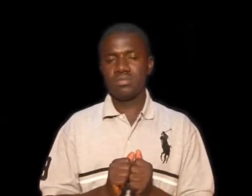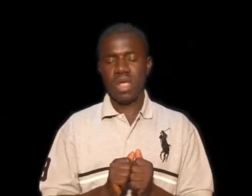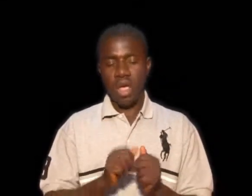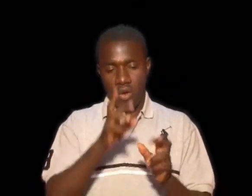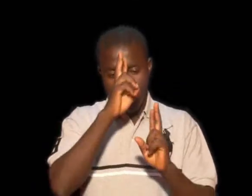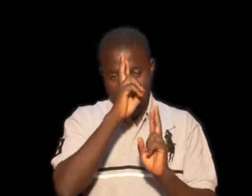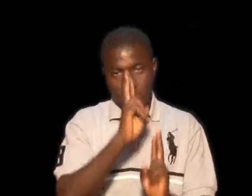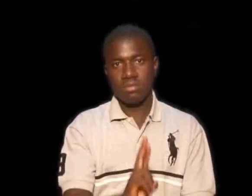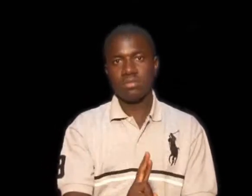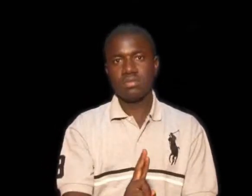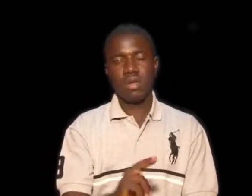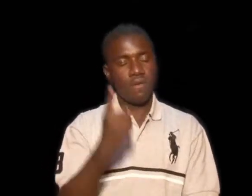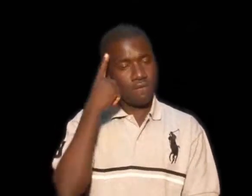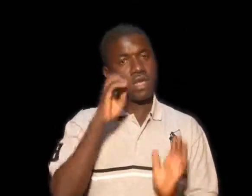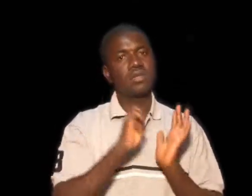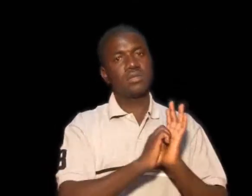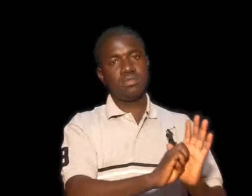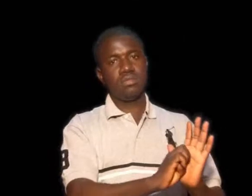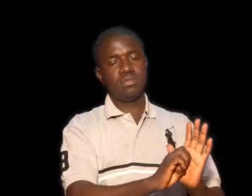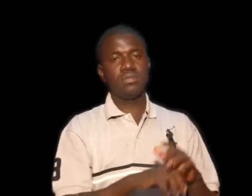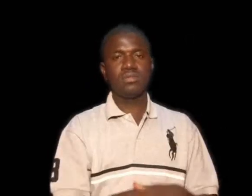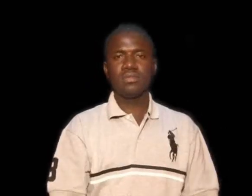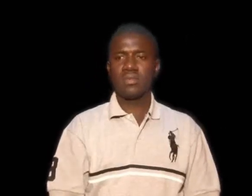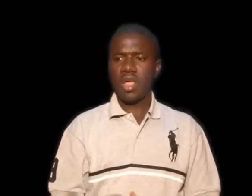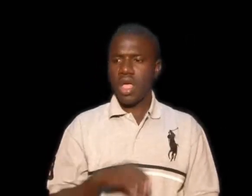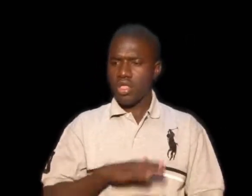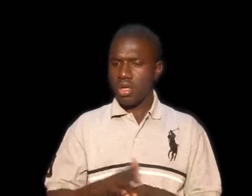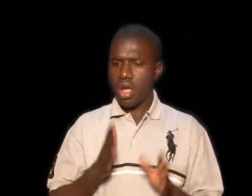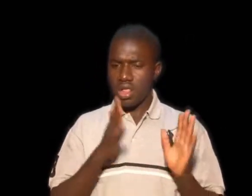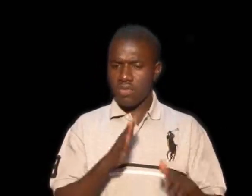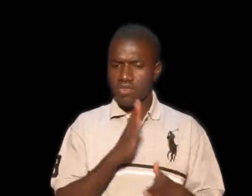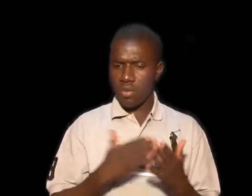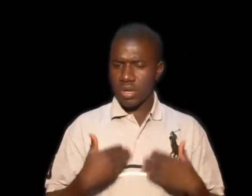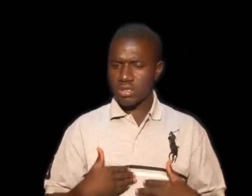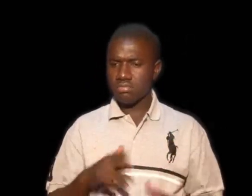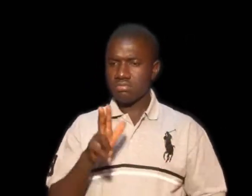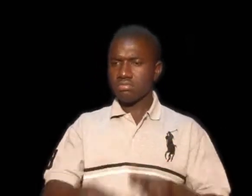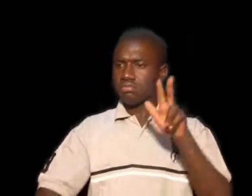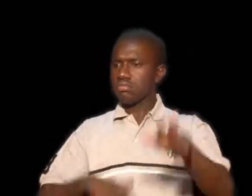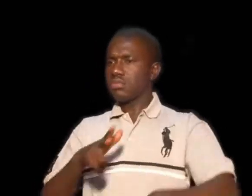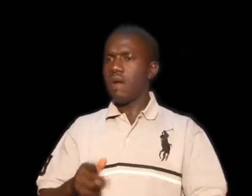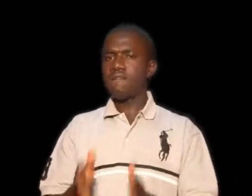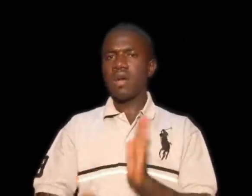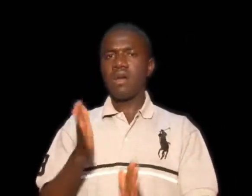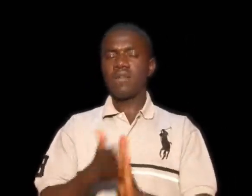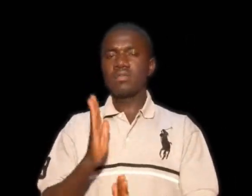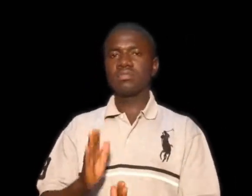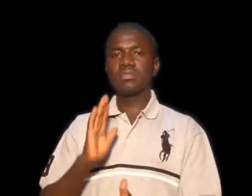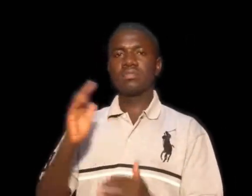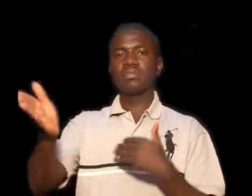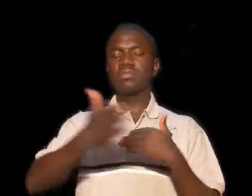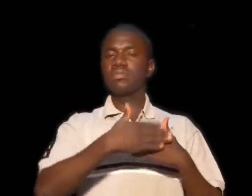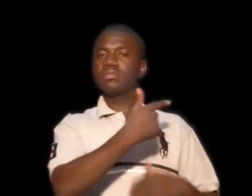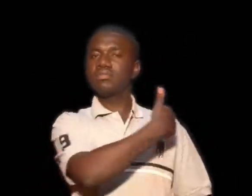Treat people with courtesy and respect. For example, don't leave someone behind by walking off too